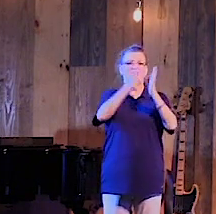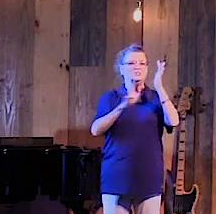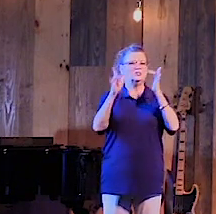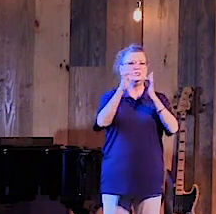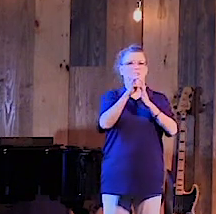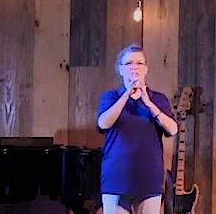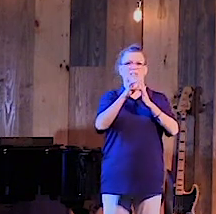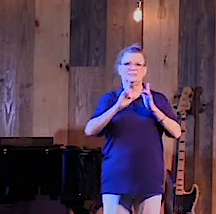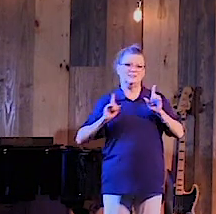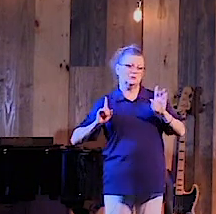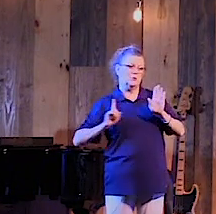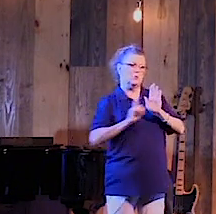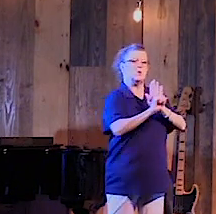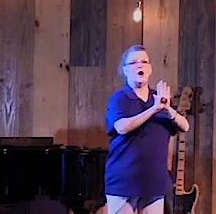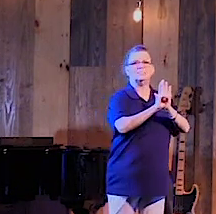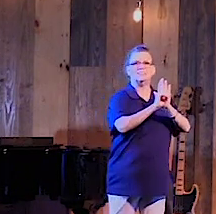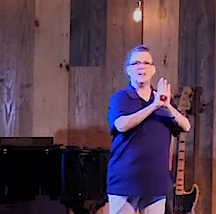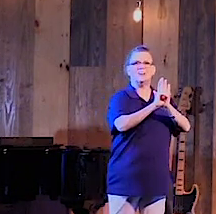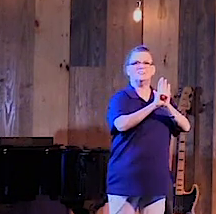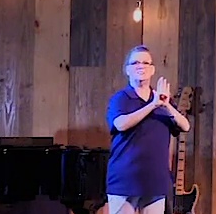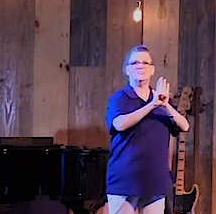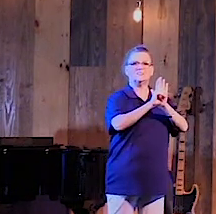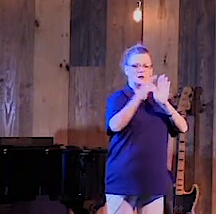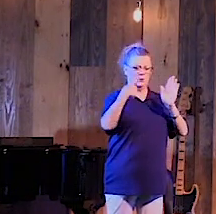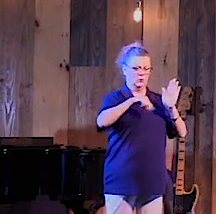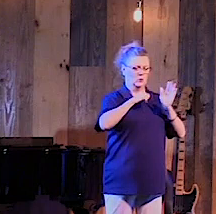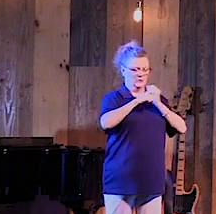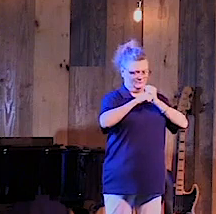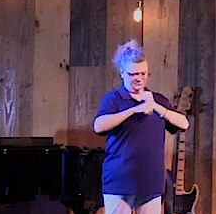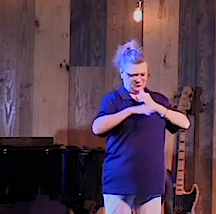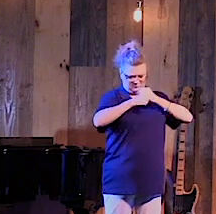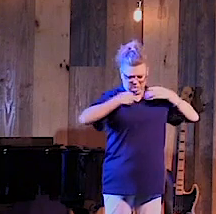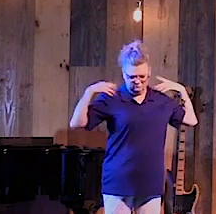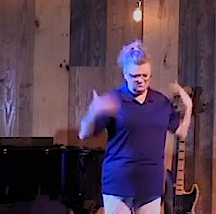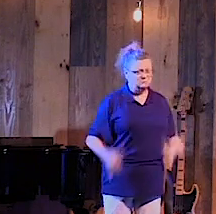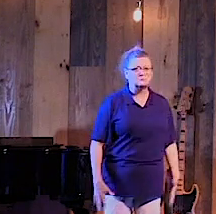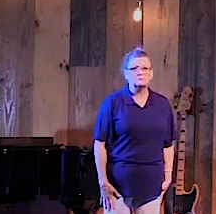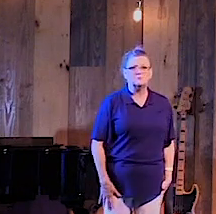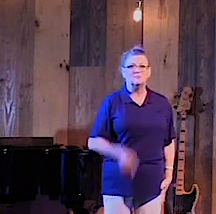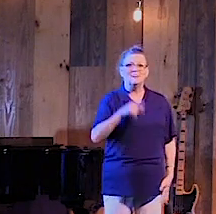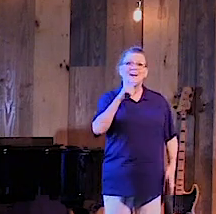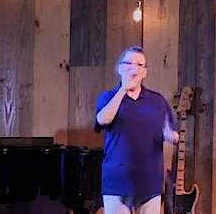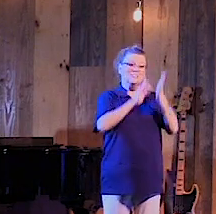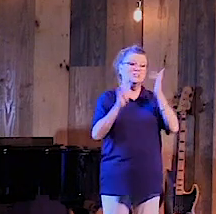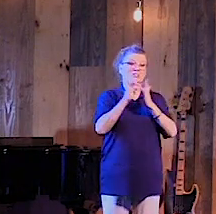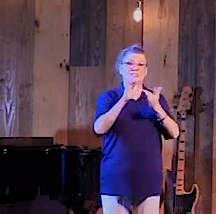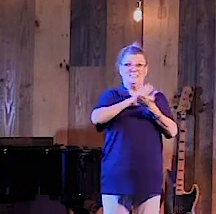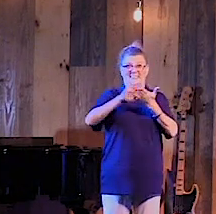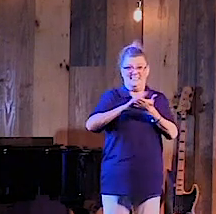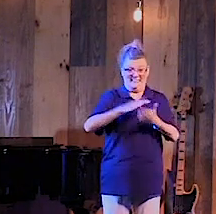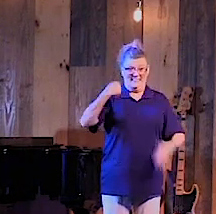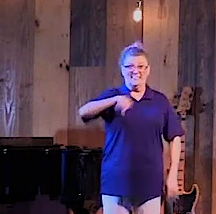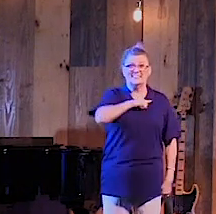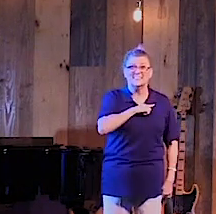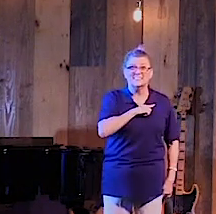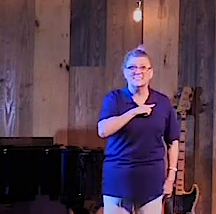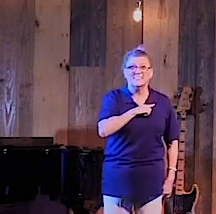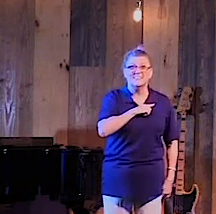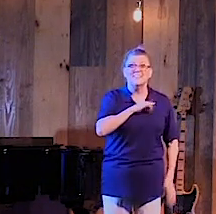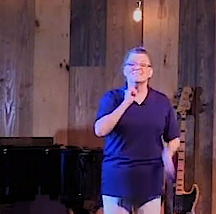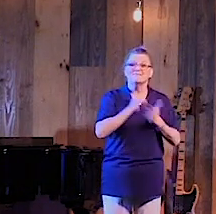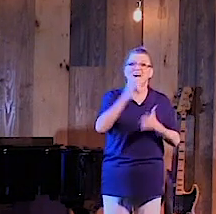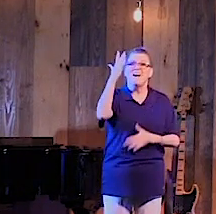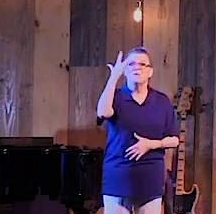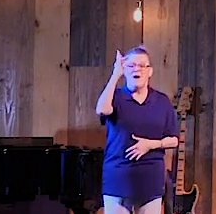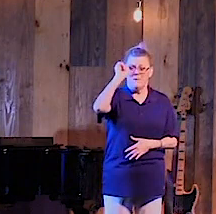the bathroom of our sin when we're covered with poop and he cleans us up. That's why we have to experience what